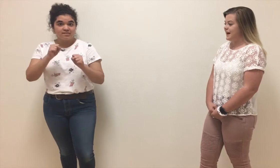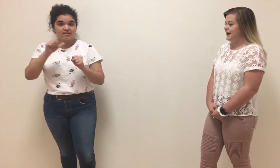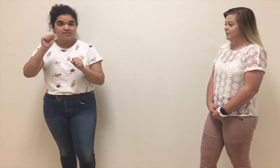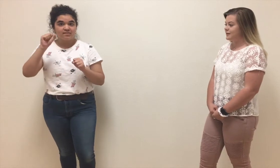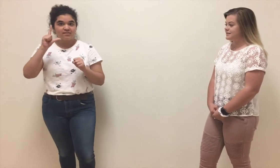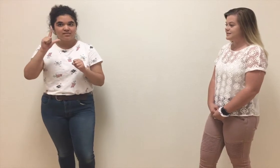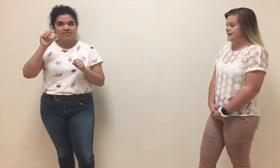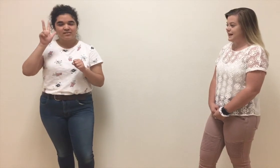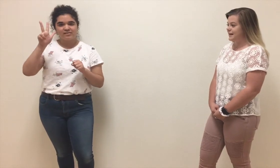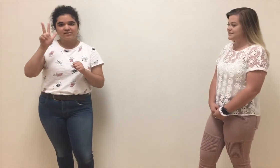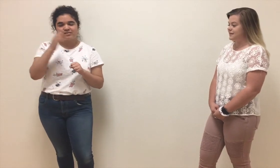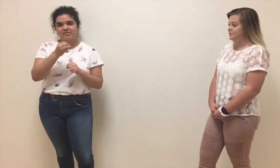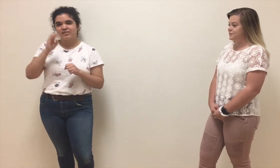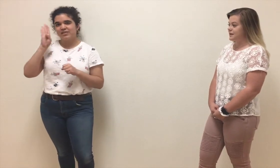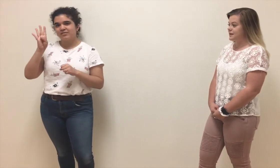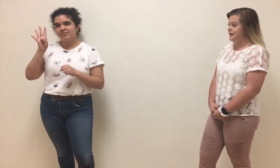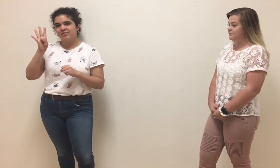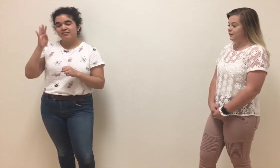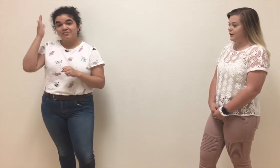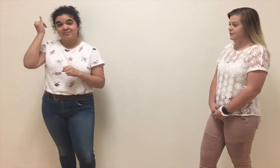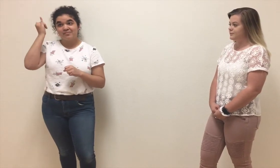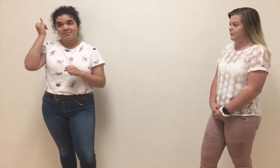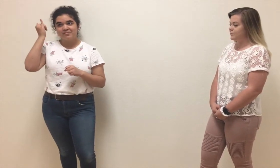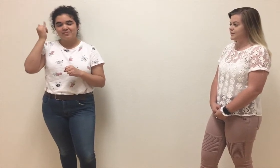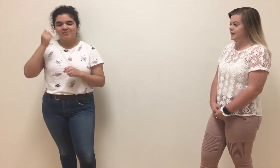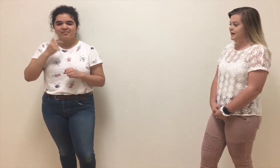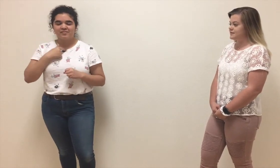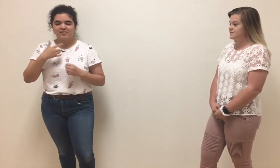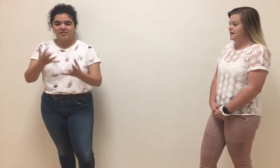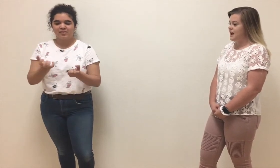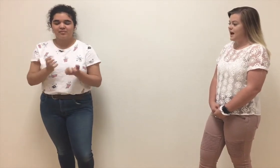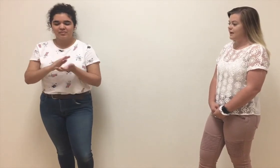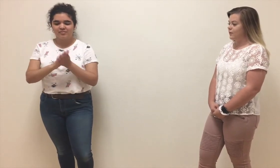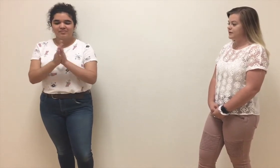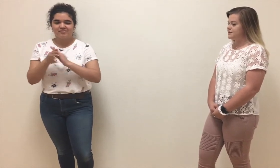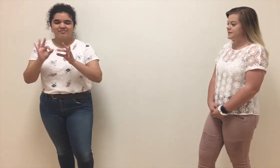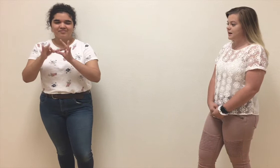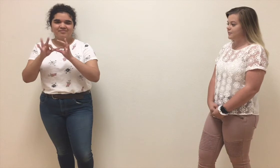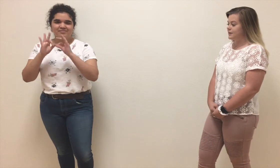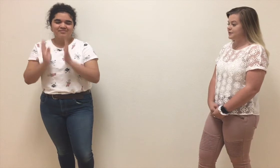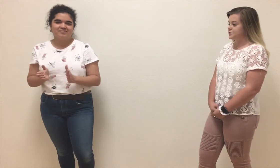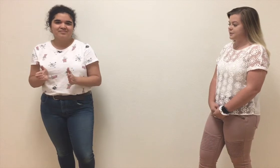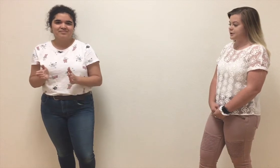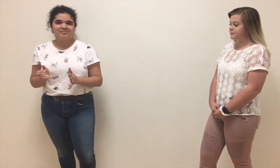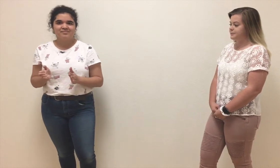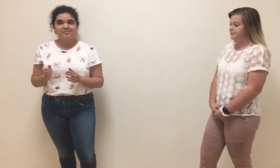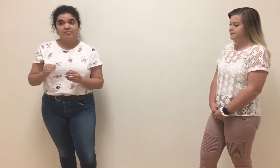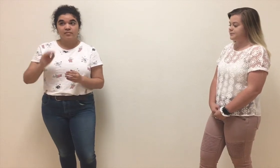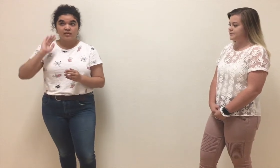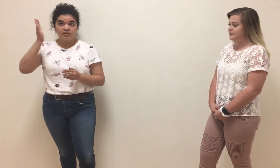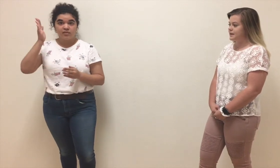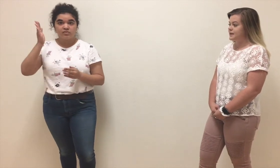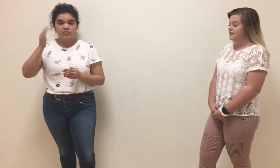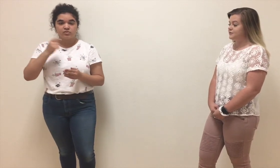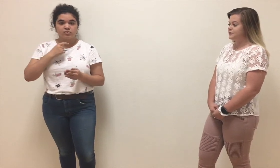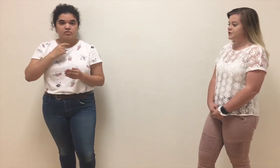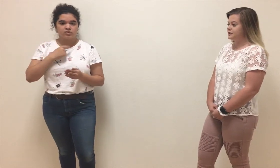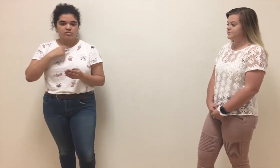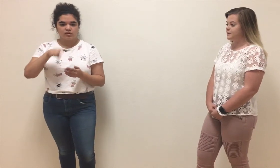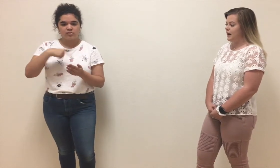I wanted to take ASL 3 and 4 because I wanted to become an interpreter. In the future,